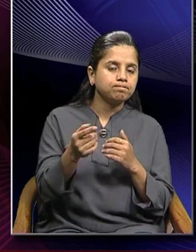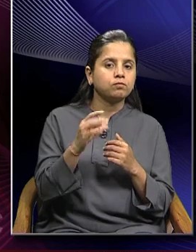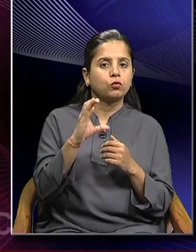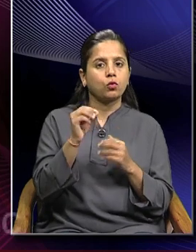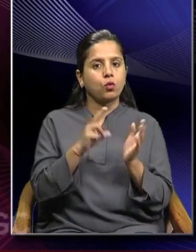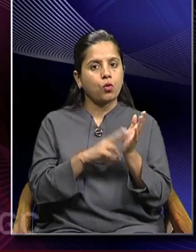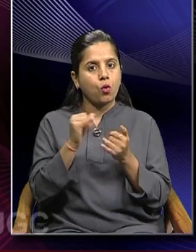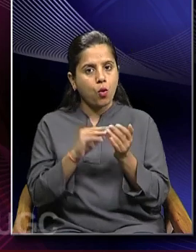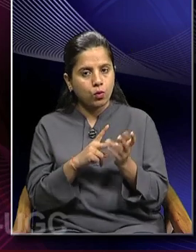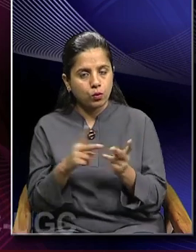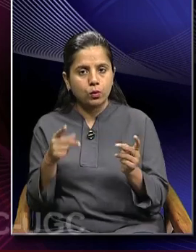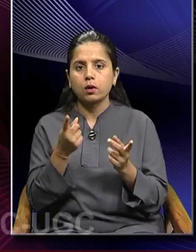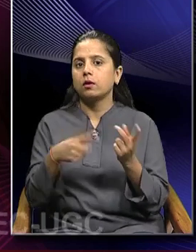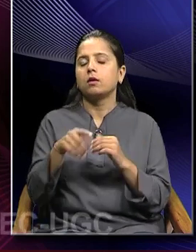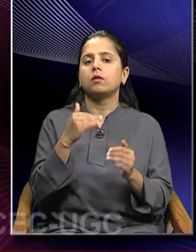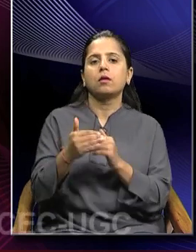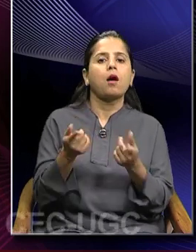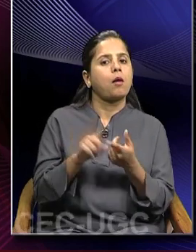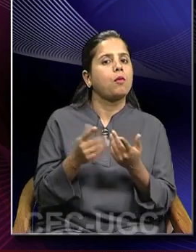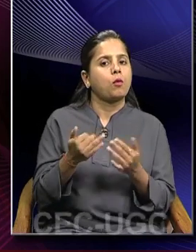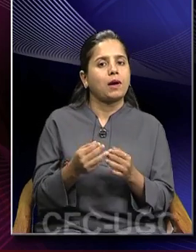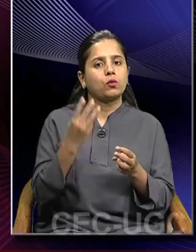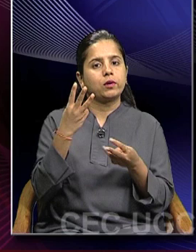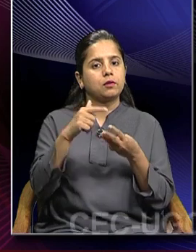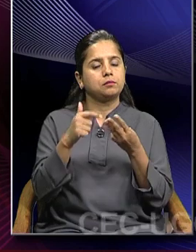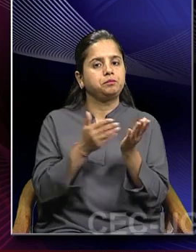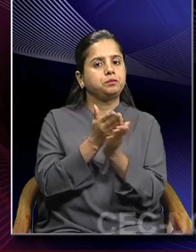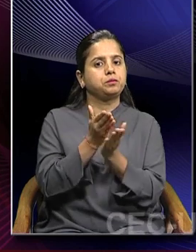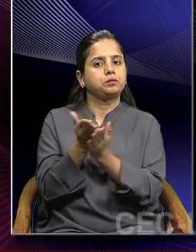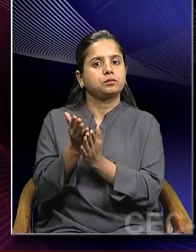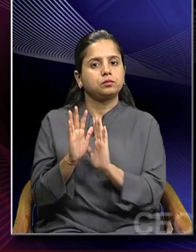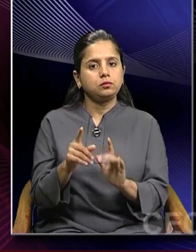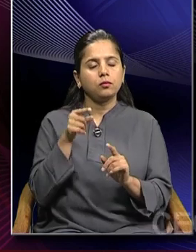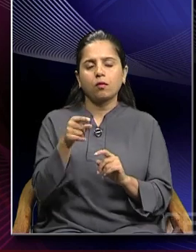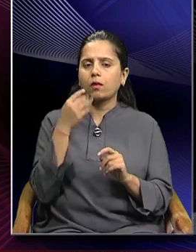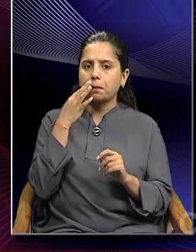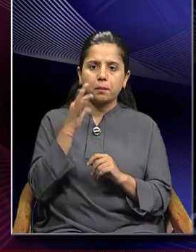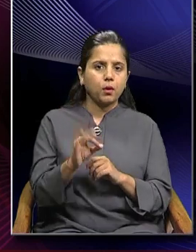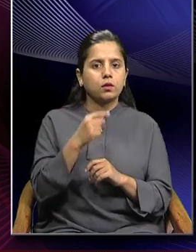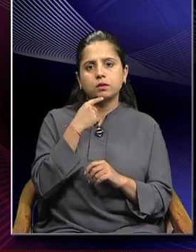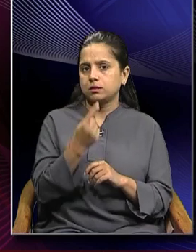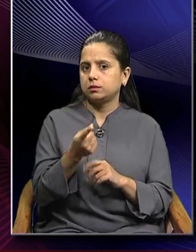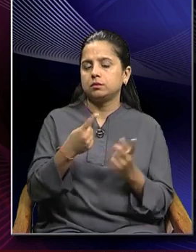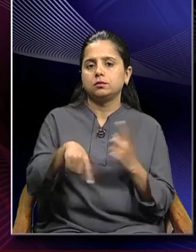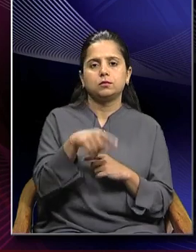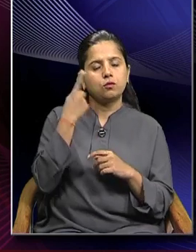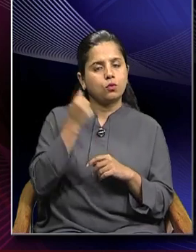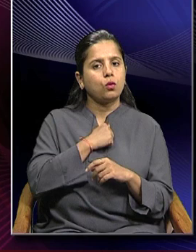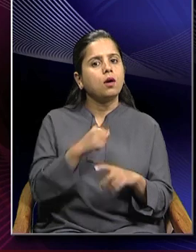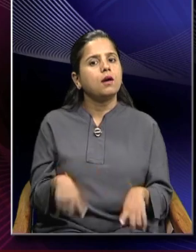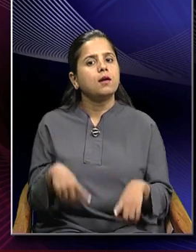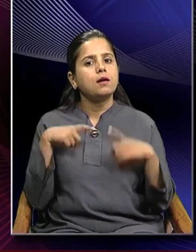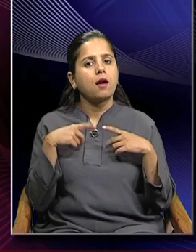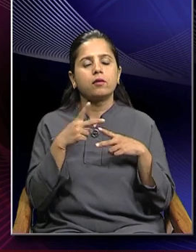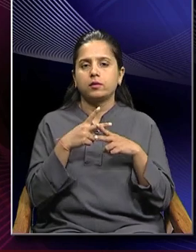to make it very subtle, and these three dimensions are very much significant and important for our life and